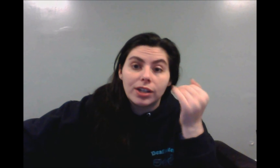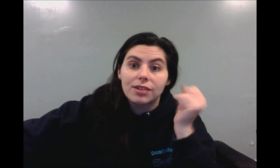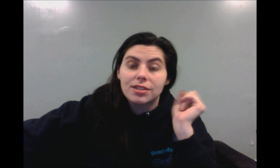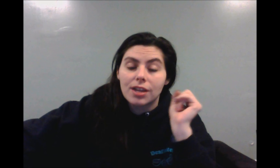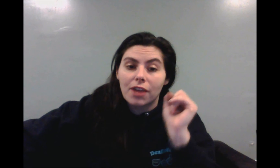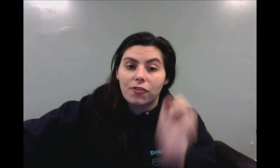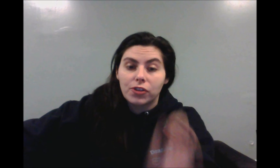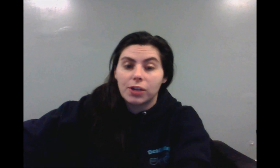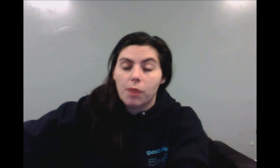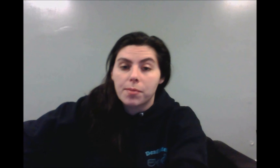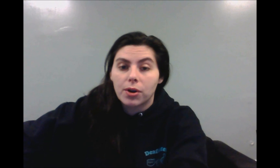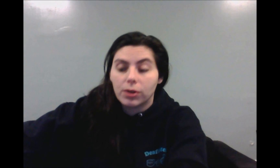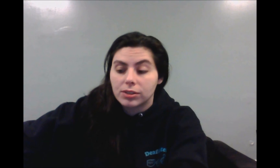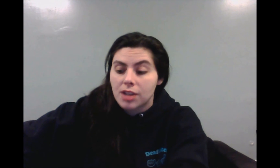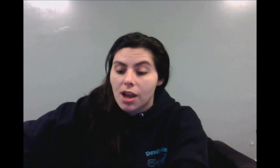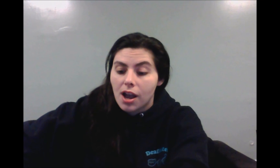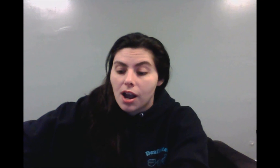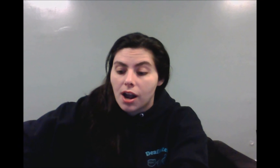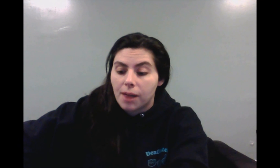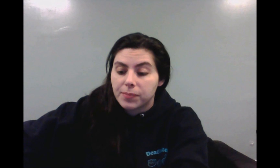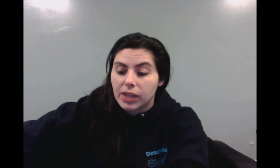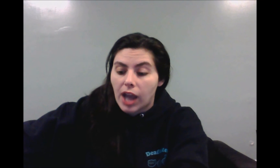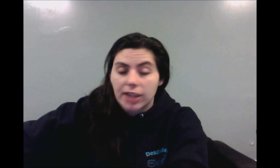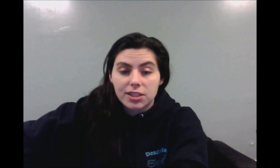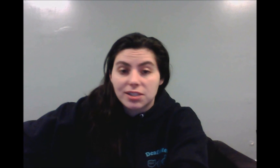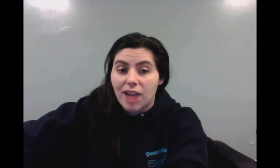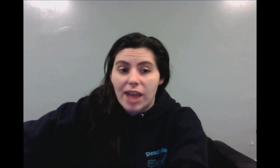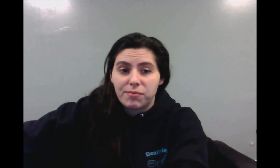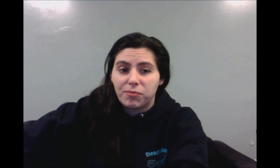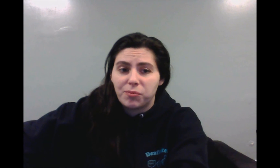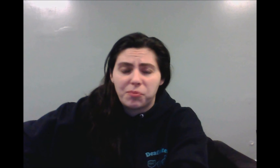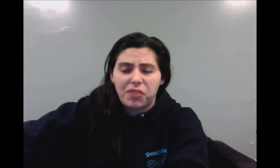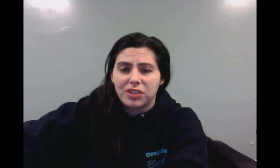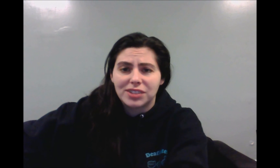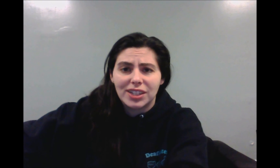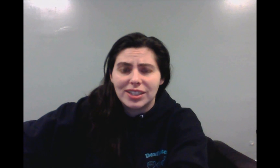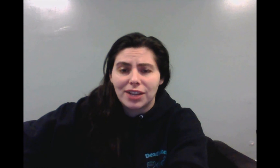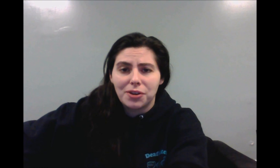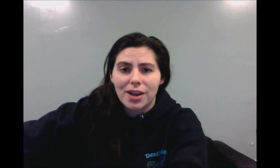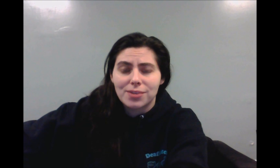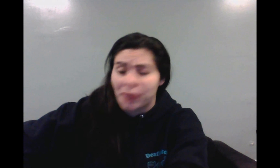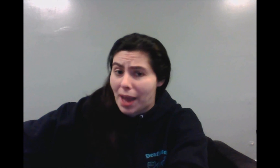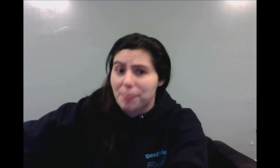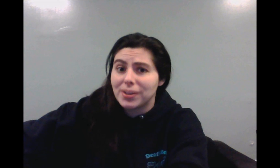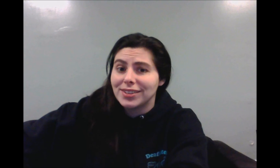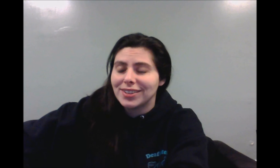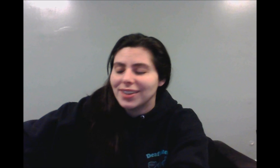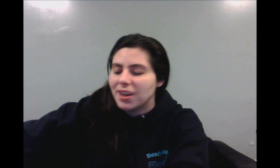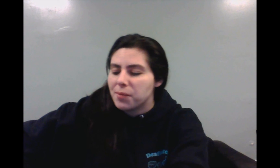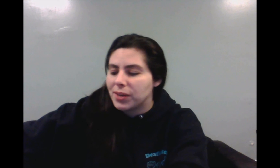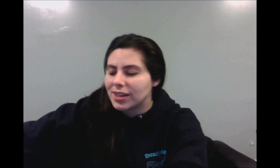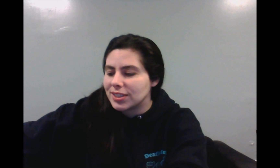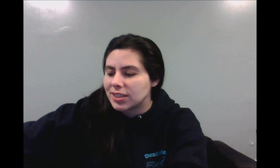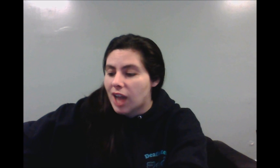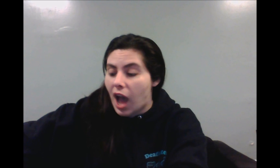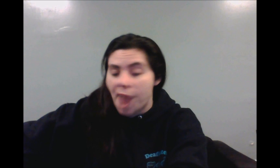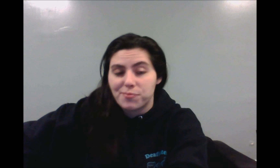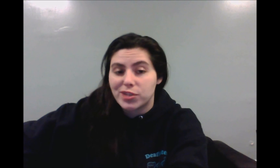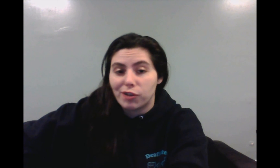on Sunday for the Interweb Girls. I felt the need to tell you guys what happened, because I'm still